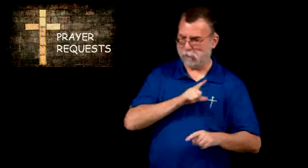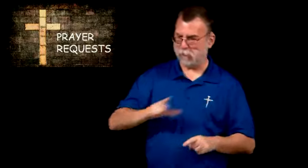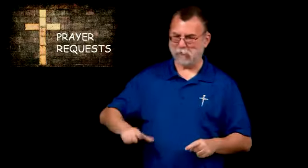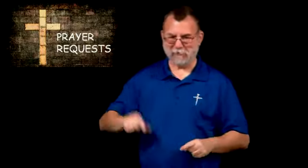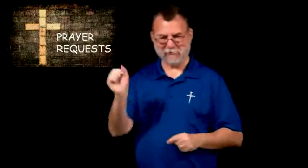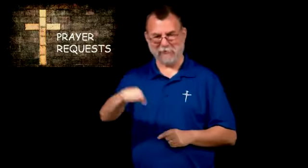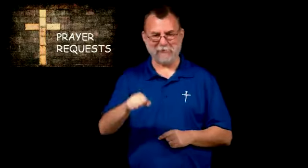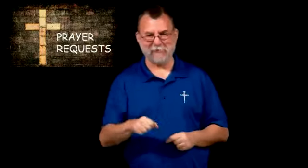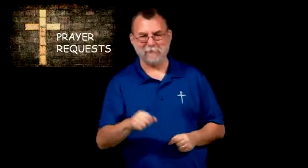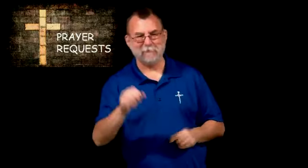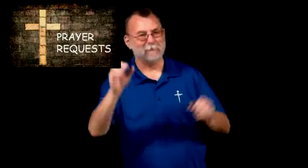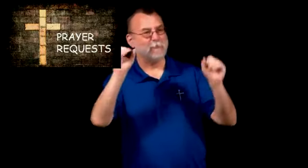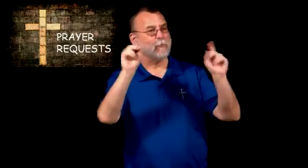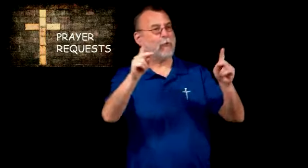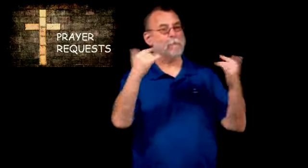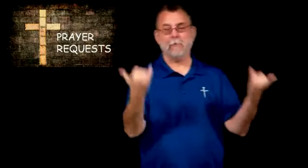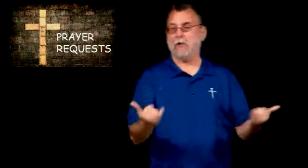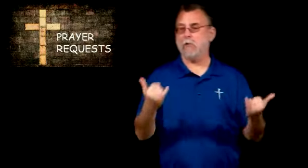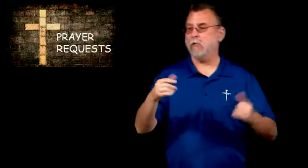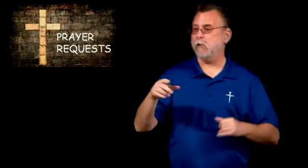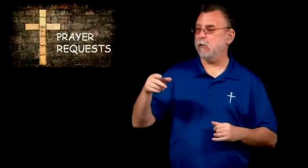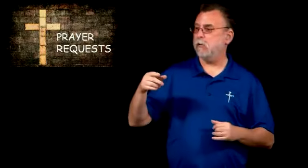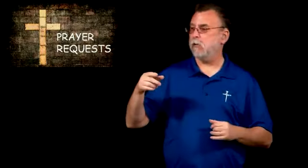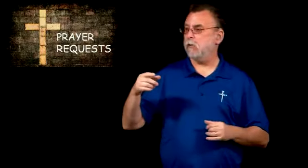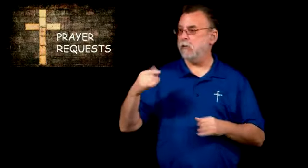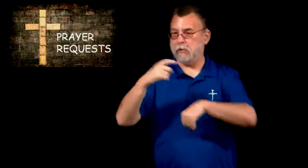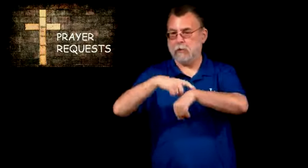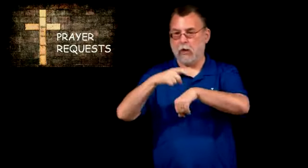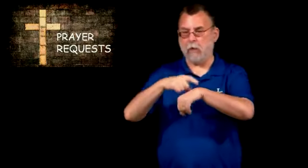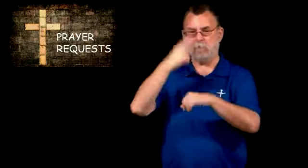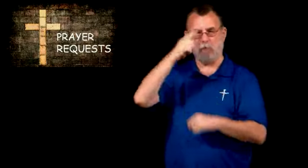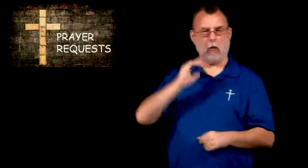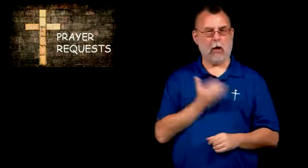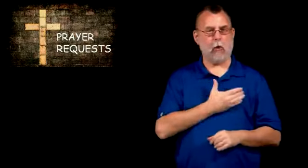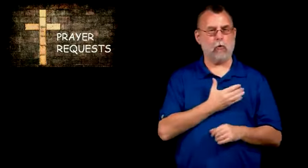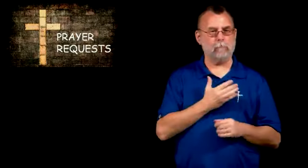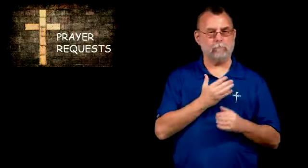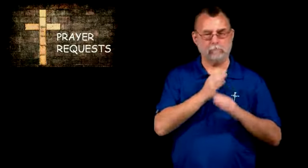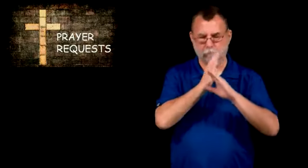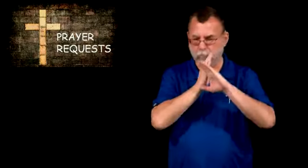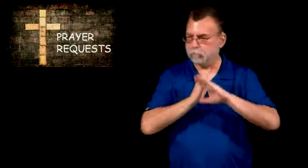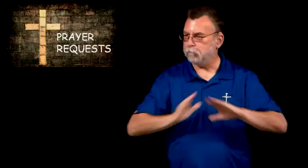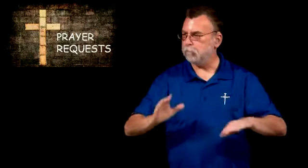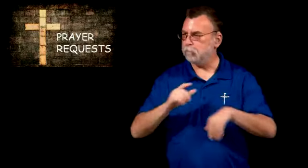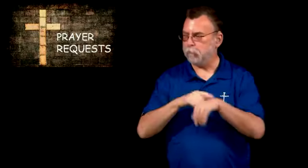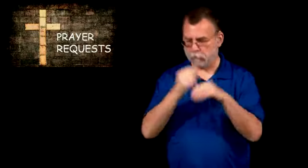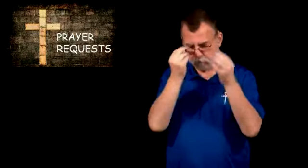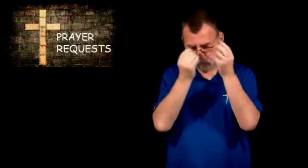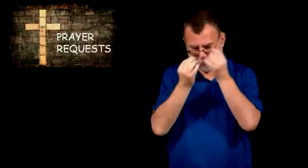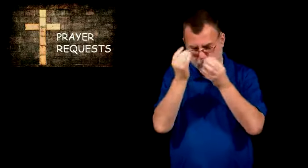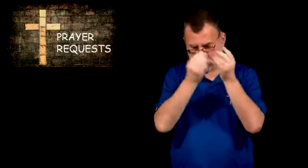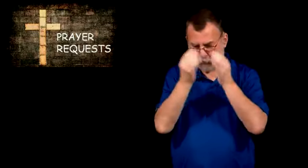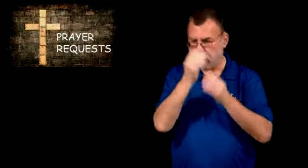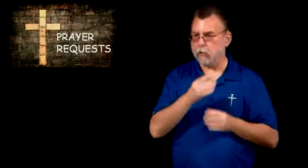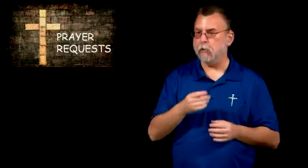So someone else is saying, the Lord is my shield. All right, so now it is time for